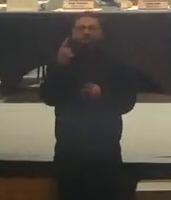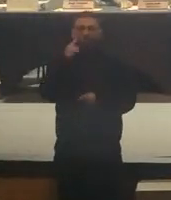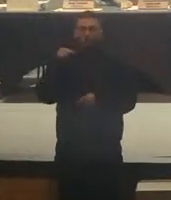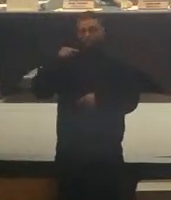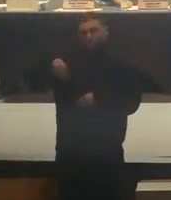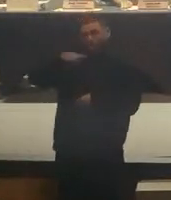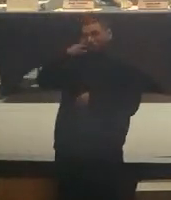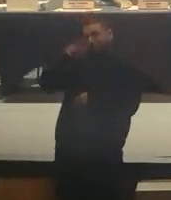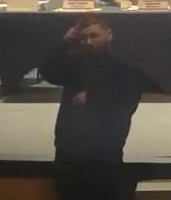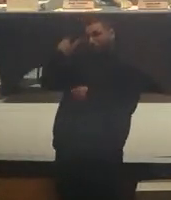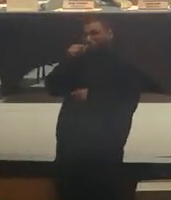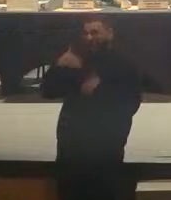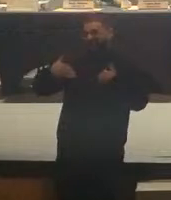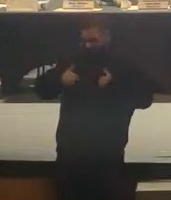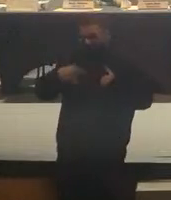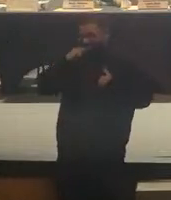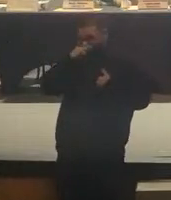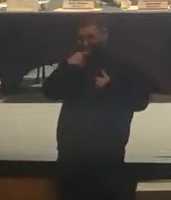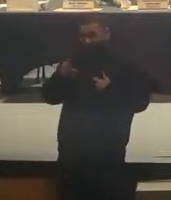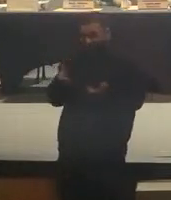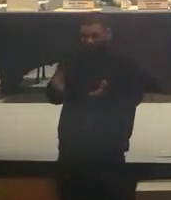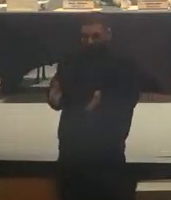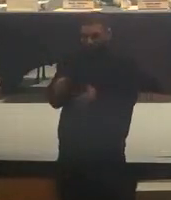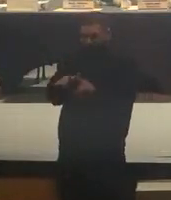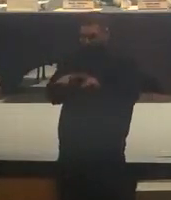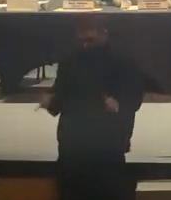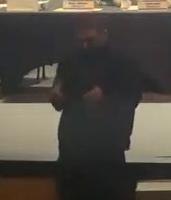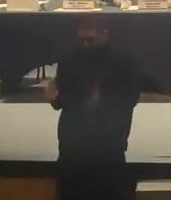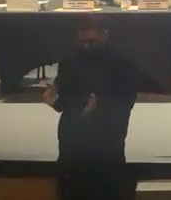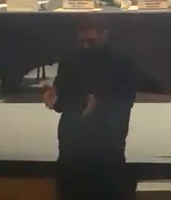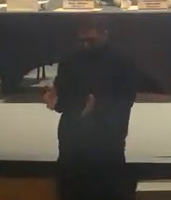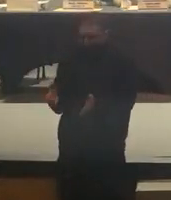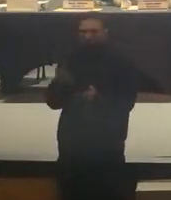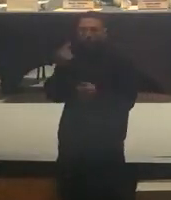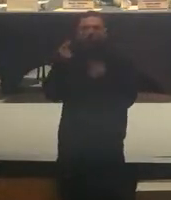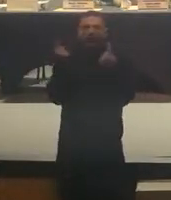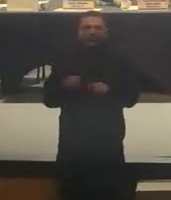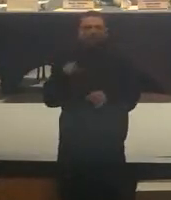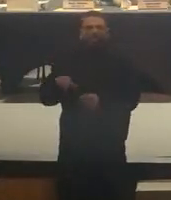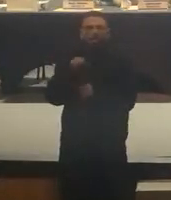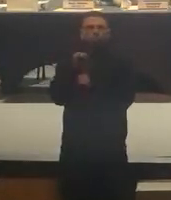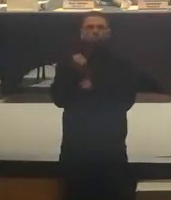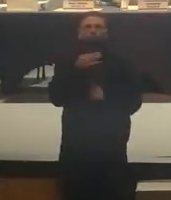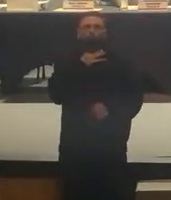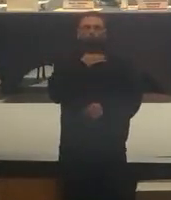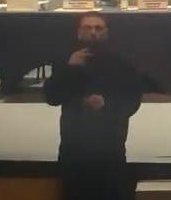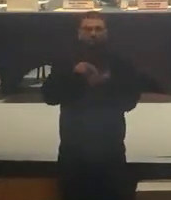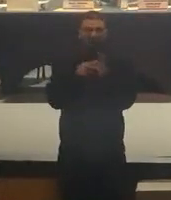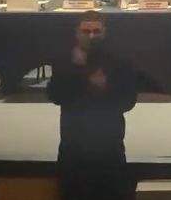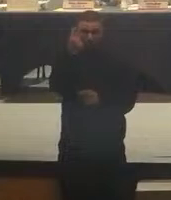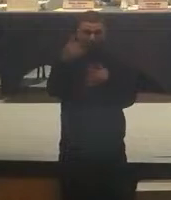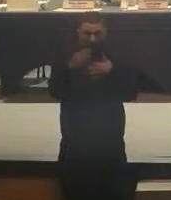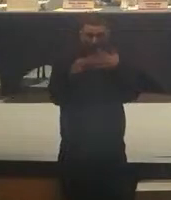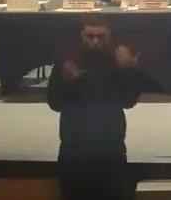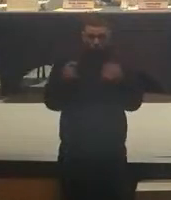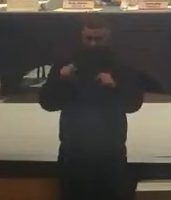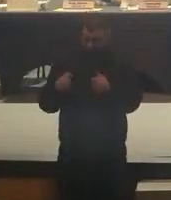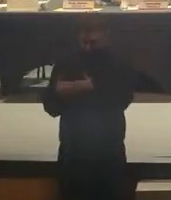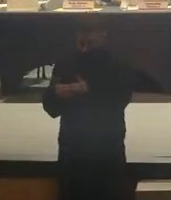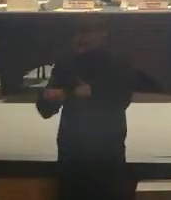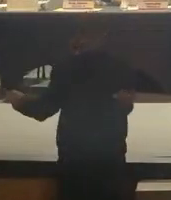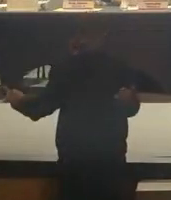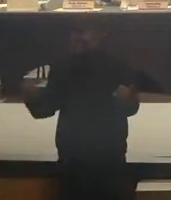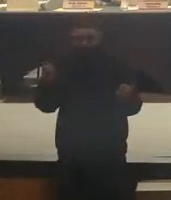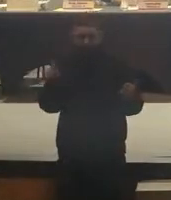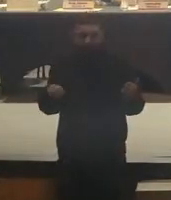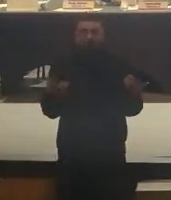time. What is going to happen in that situation? Is the only option that they're going to be separated, or